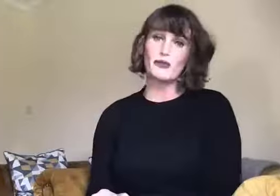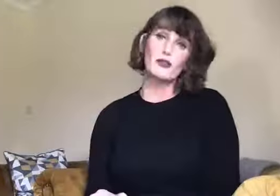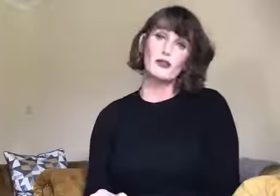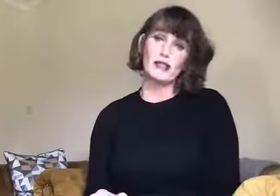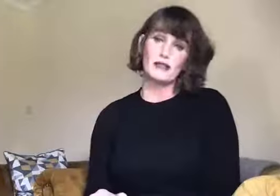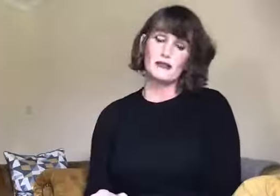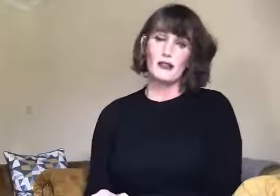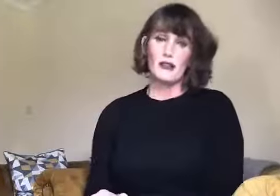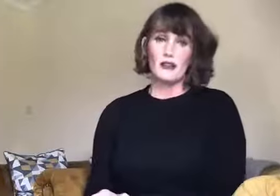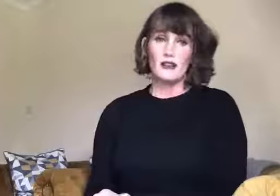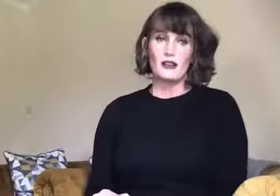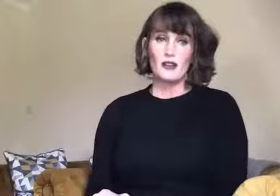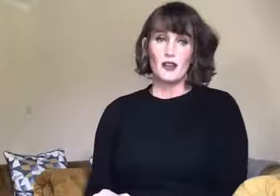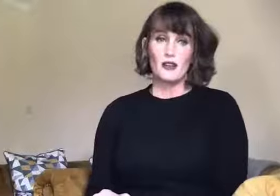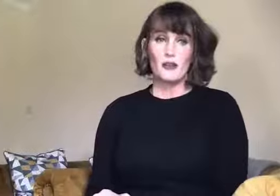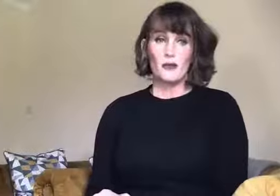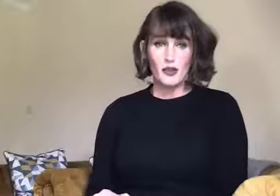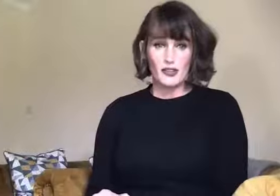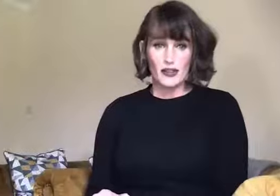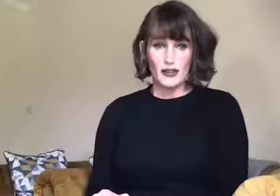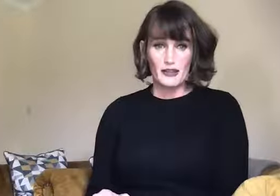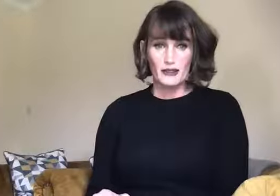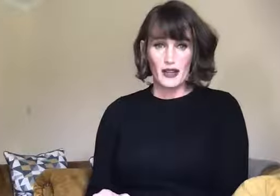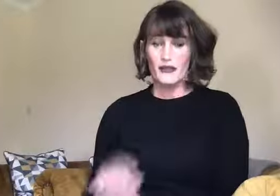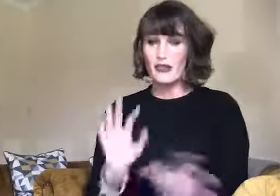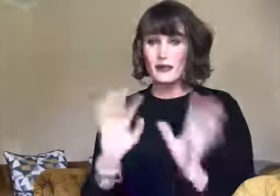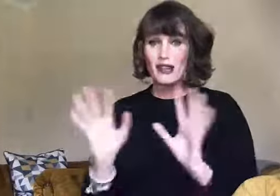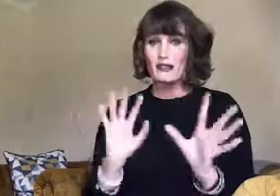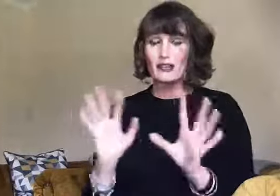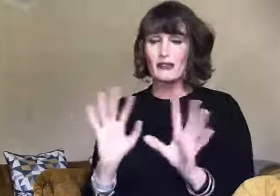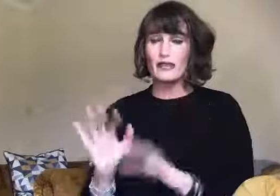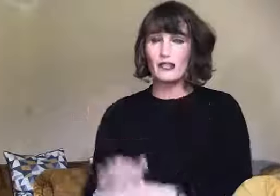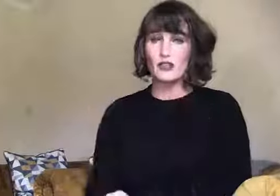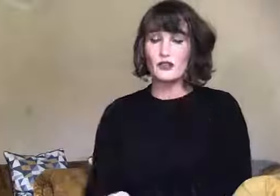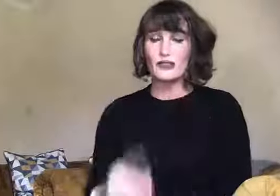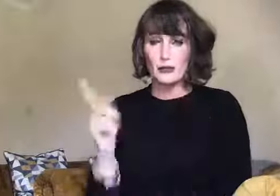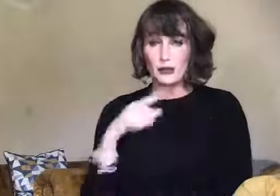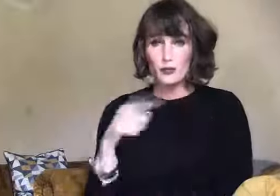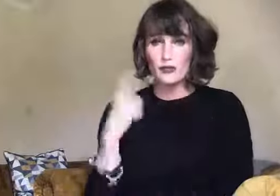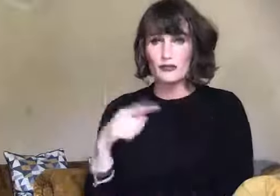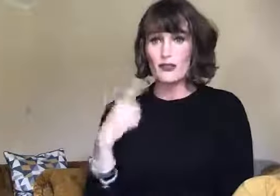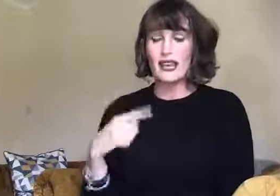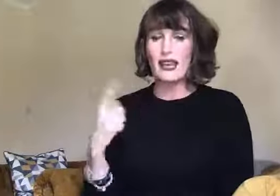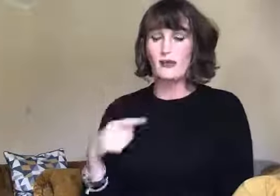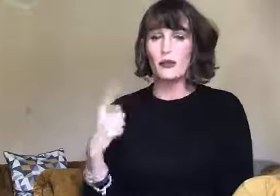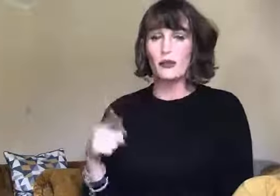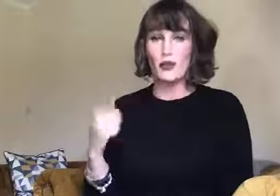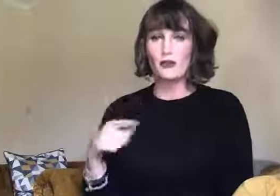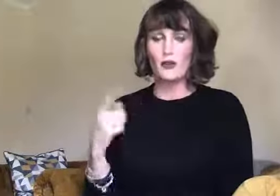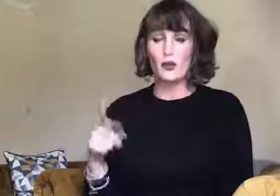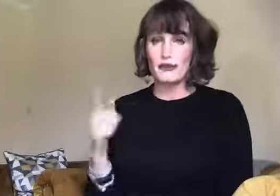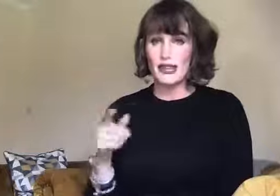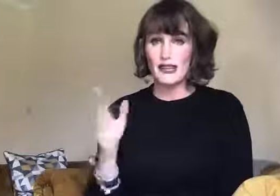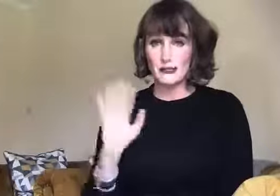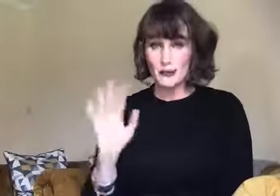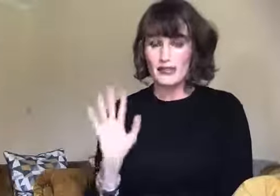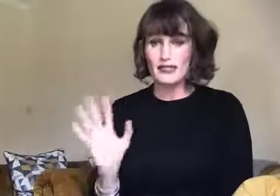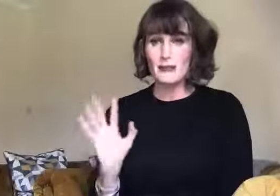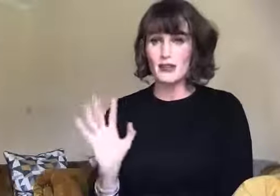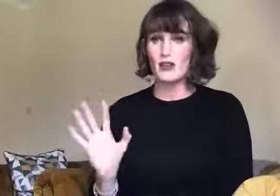in lockdown. So I apologise. If anybody else is having any issues and they just want me to recap over what I'm saying, then please let me know